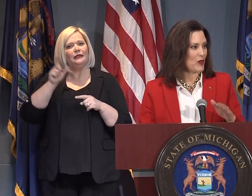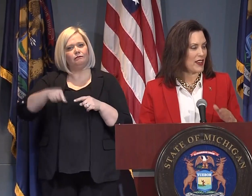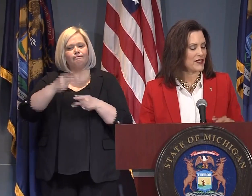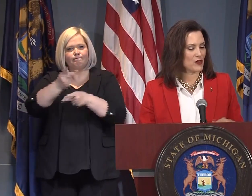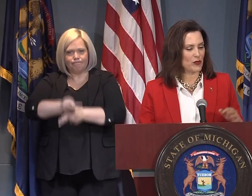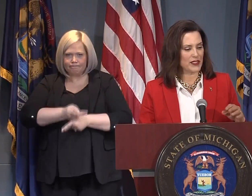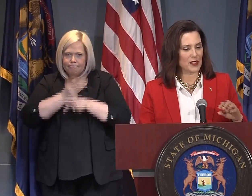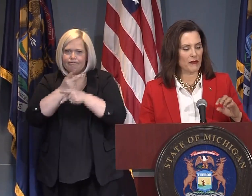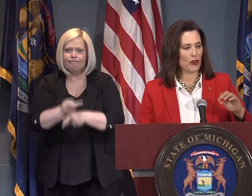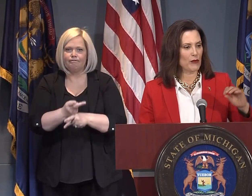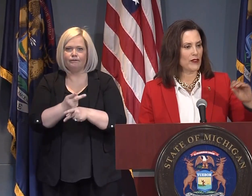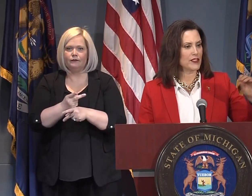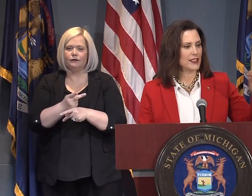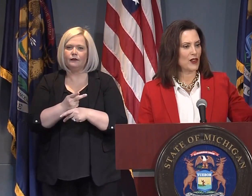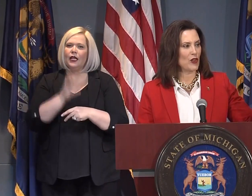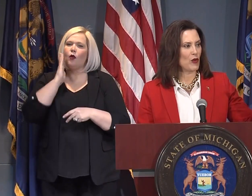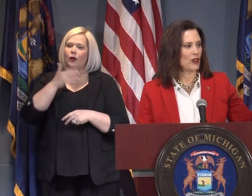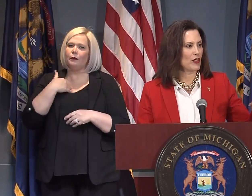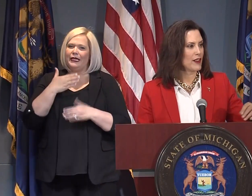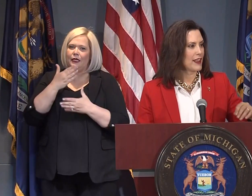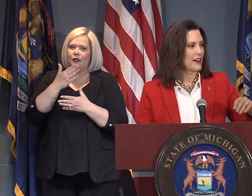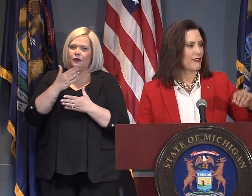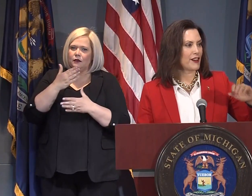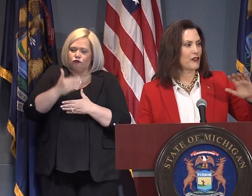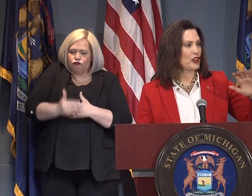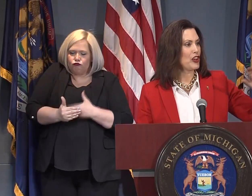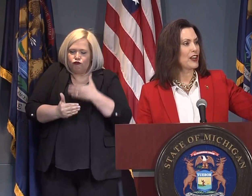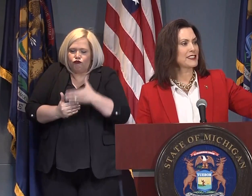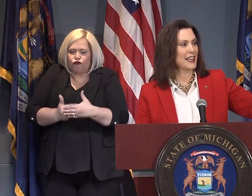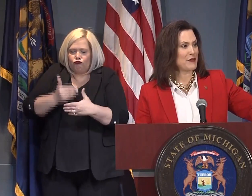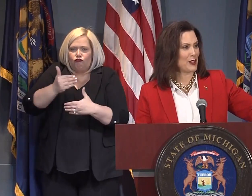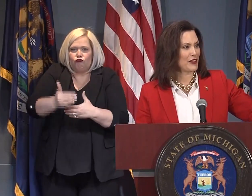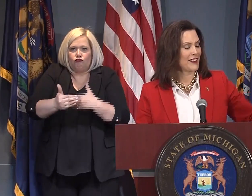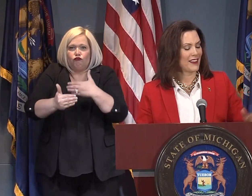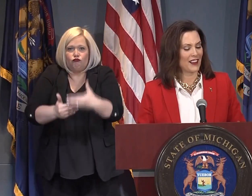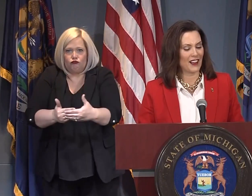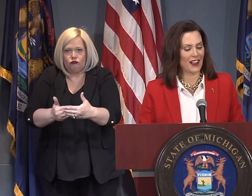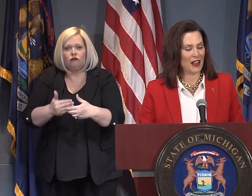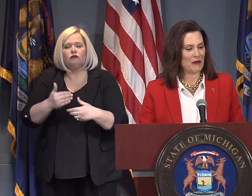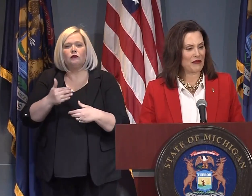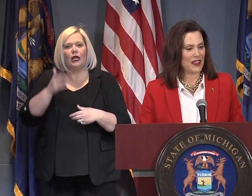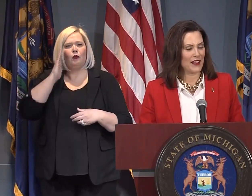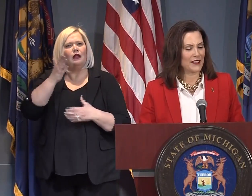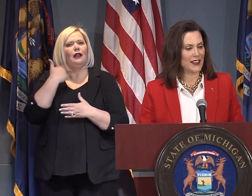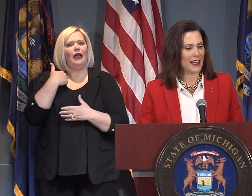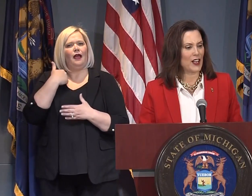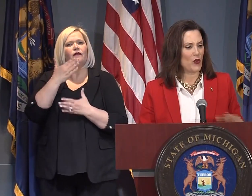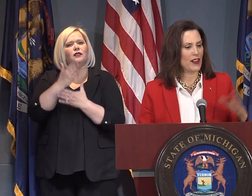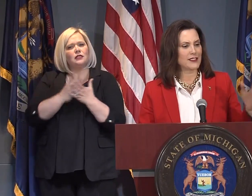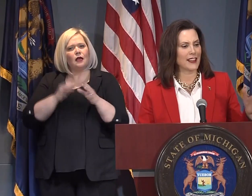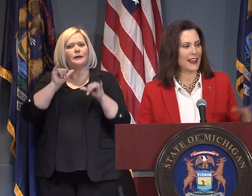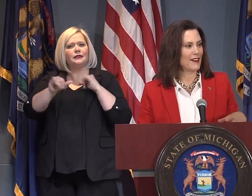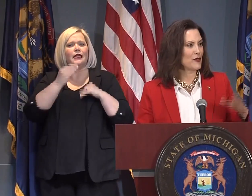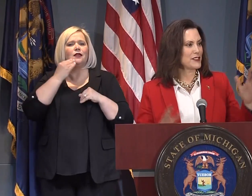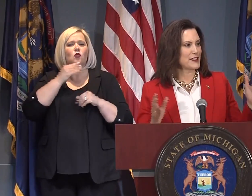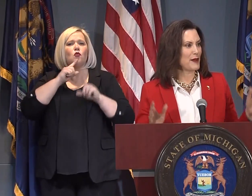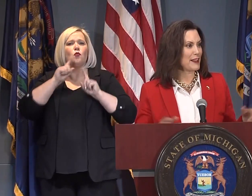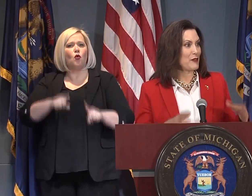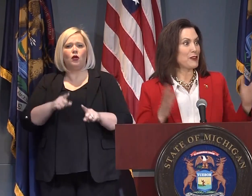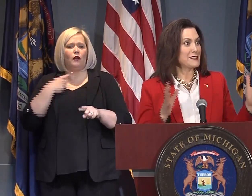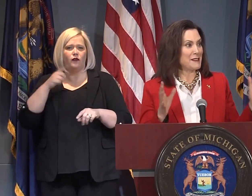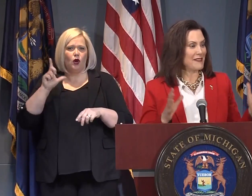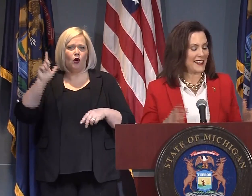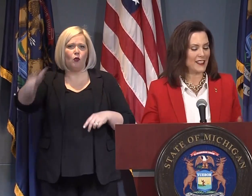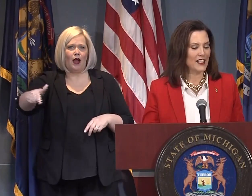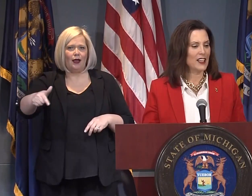will be in waves. There will be some form of a stay-at-home order in effect for a long time here, and I know when I say that, everyone's going to